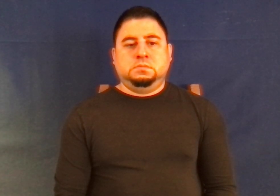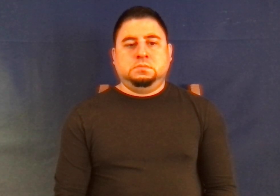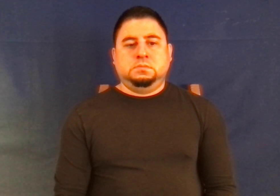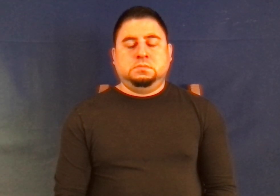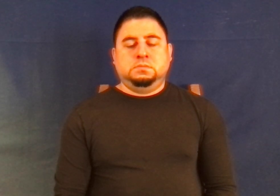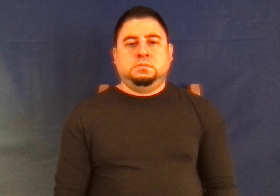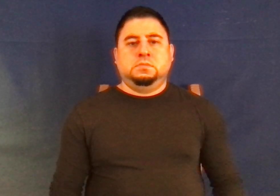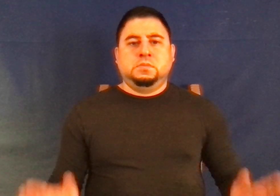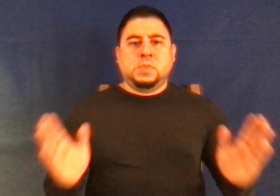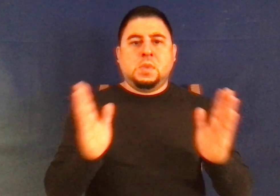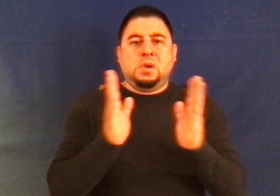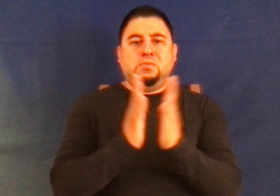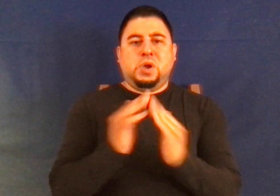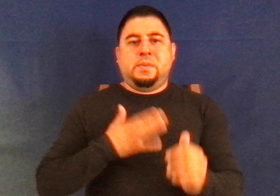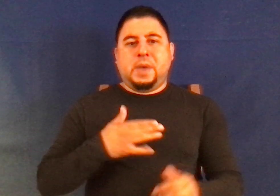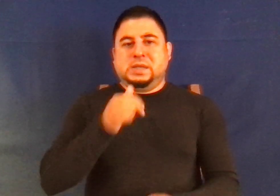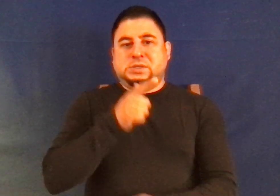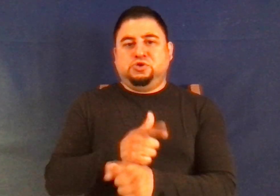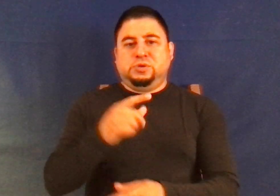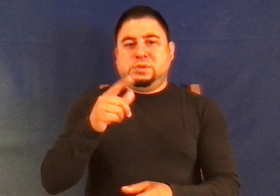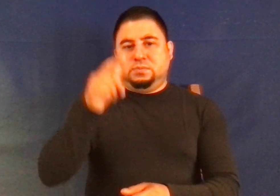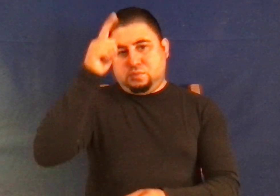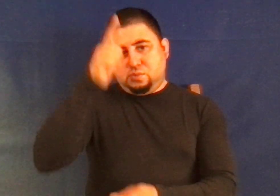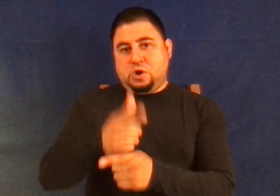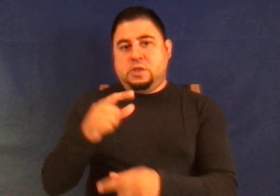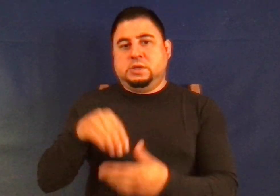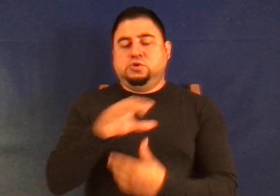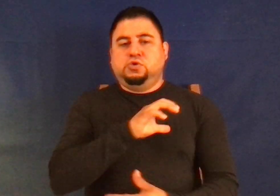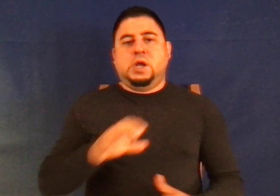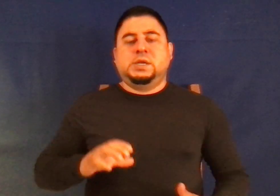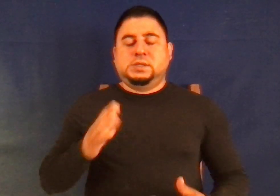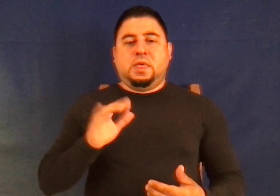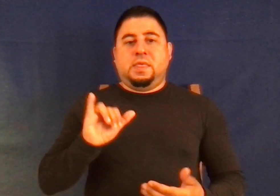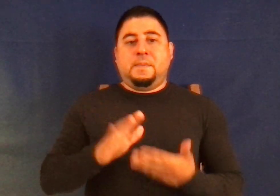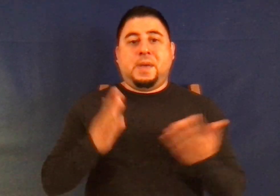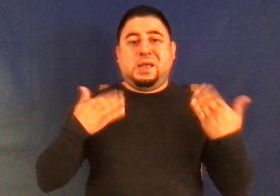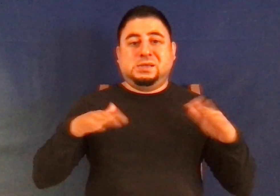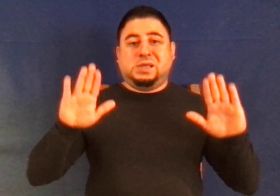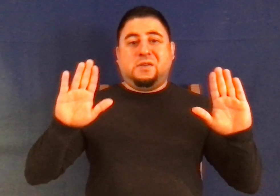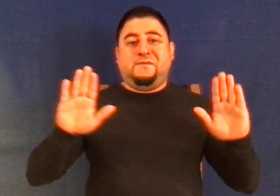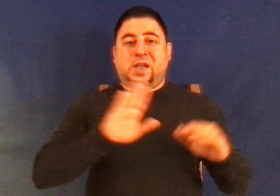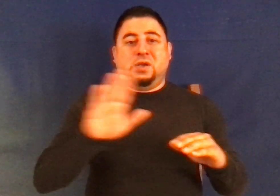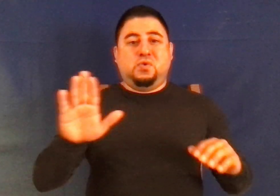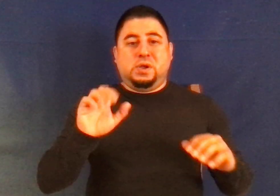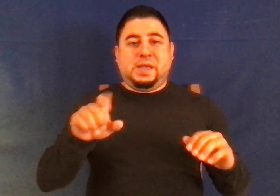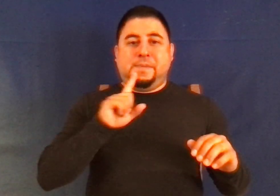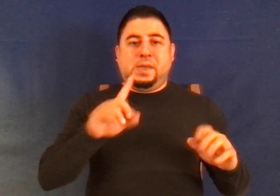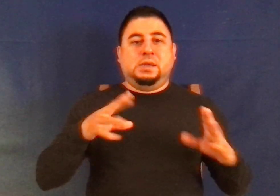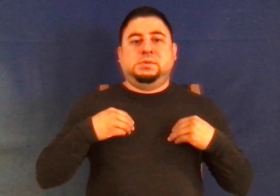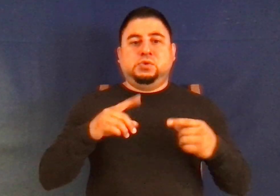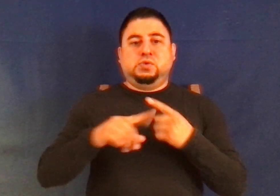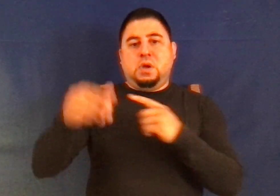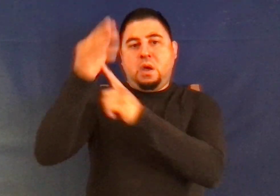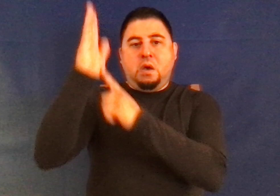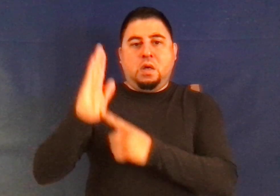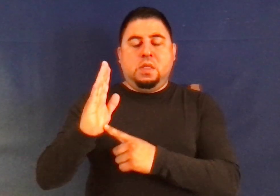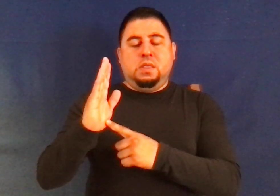pray, my sisters and brothers in Christ, that my sacrifice and yours will be acceptable to God, the